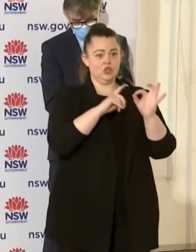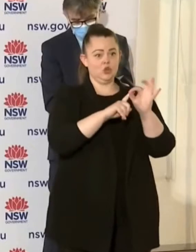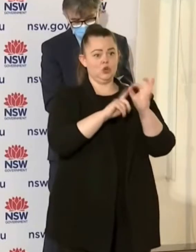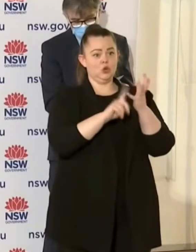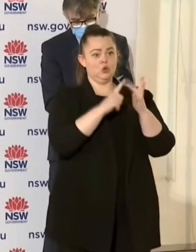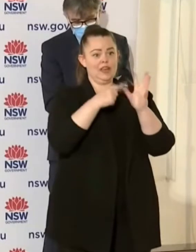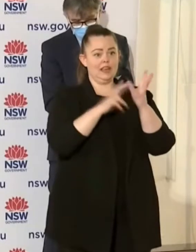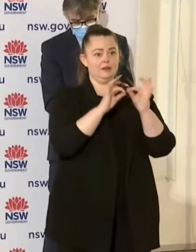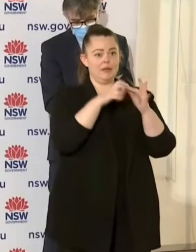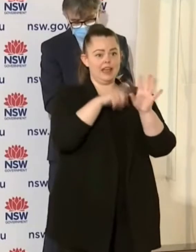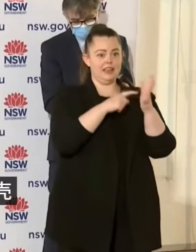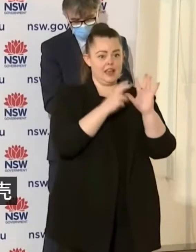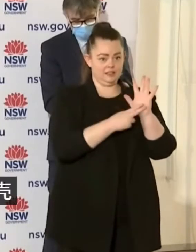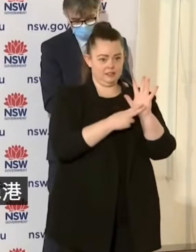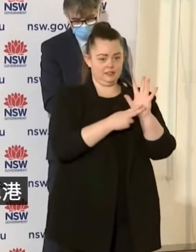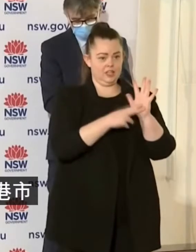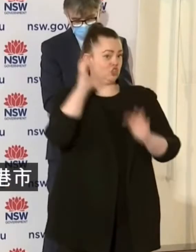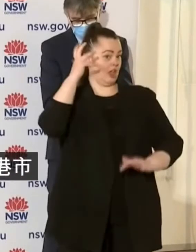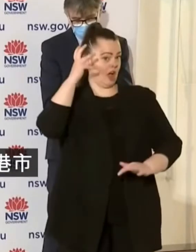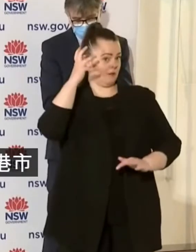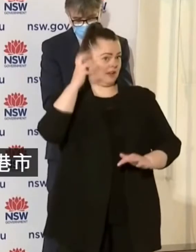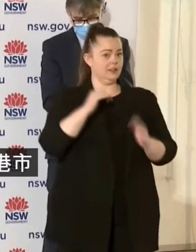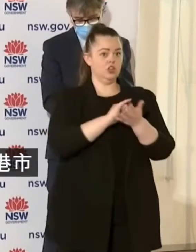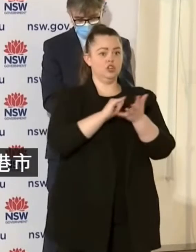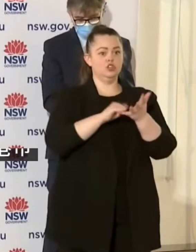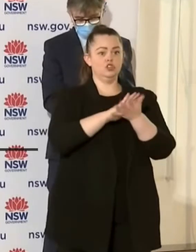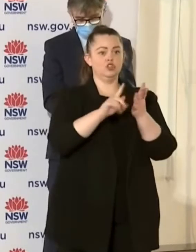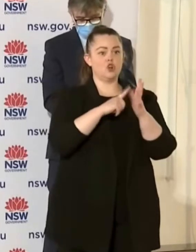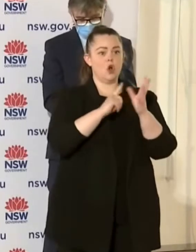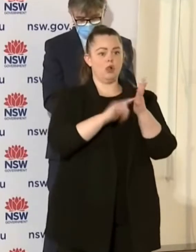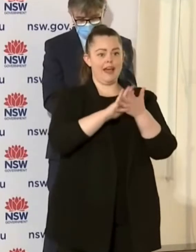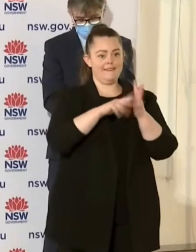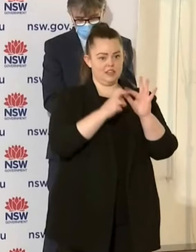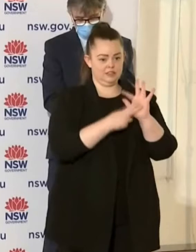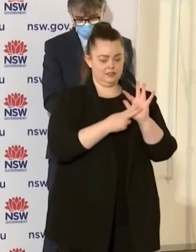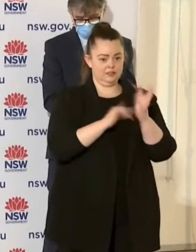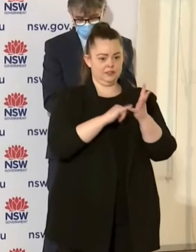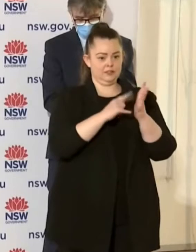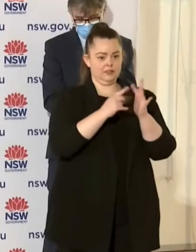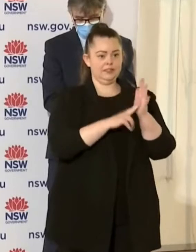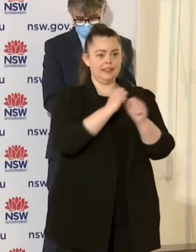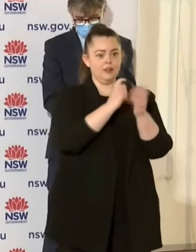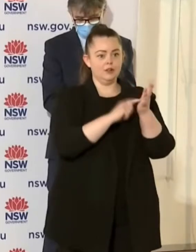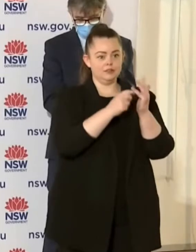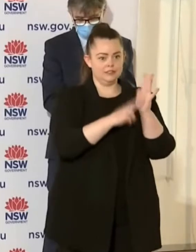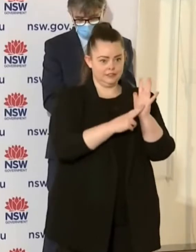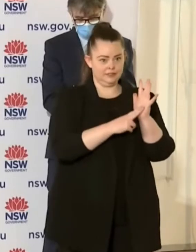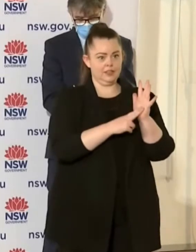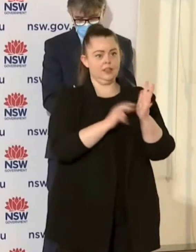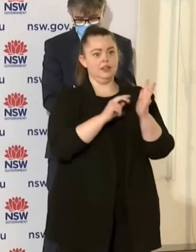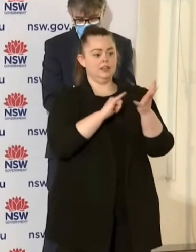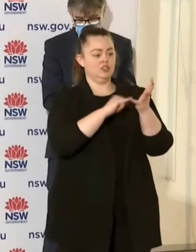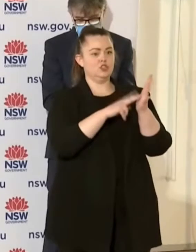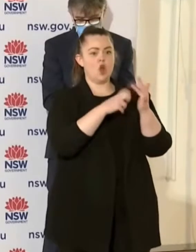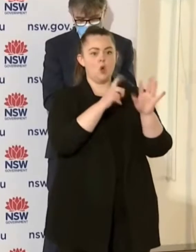Regional, the City of Shellharbour, the City of Shoalhaven, Singleton, Snowy Monaro Regional, and